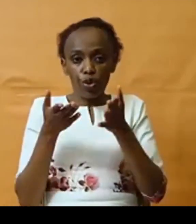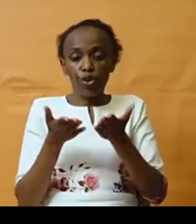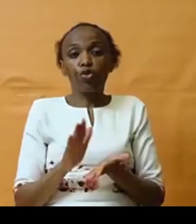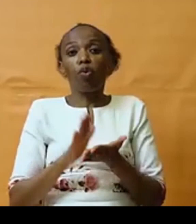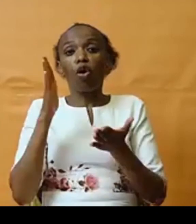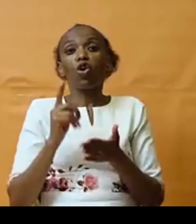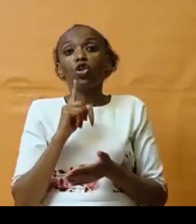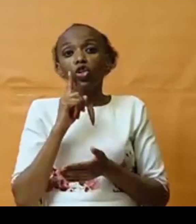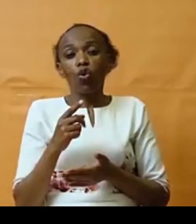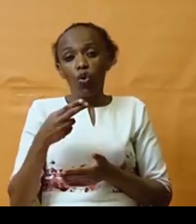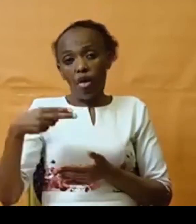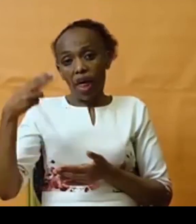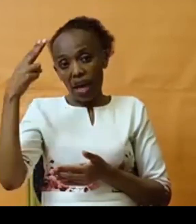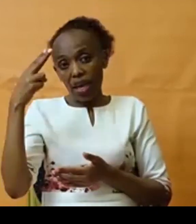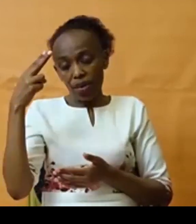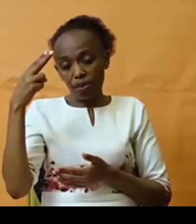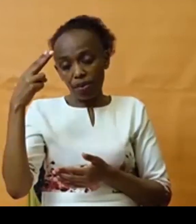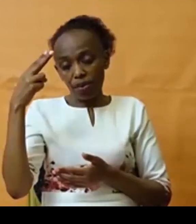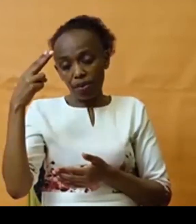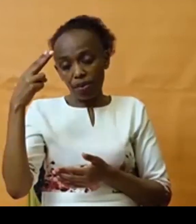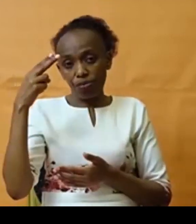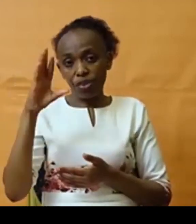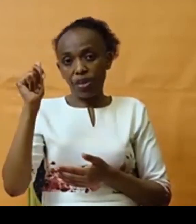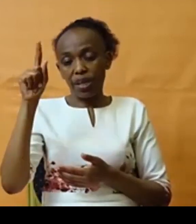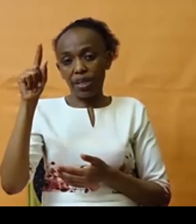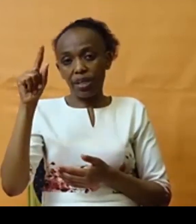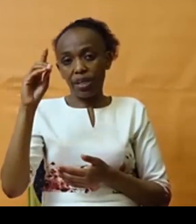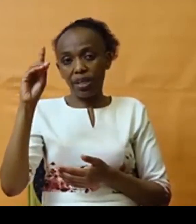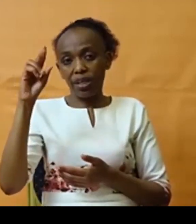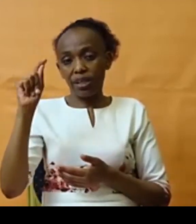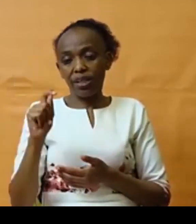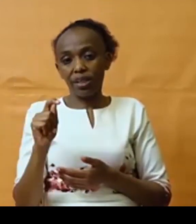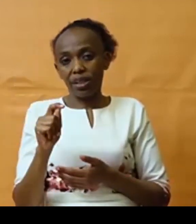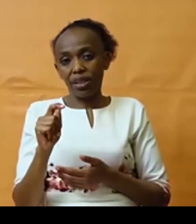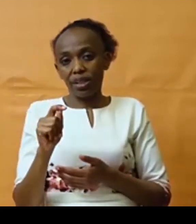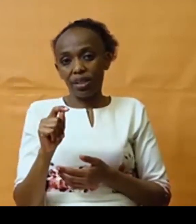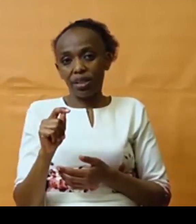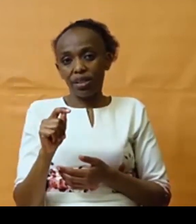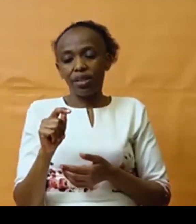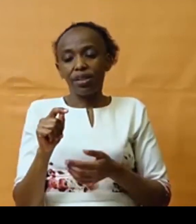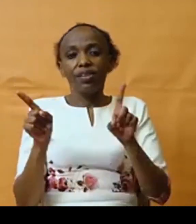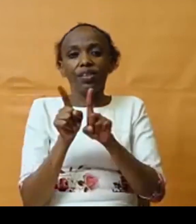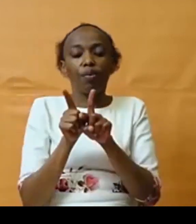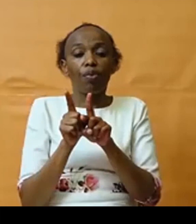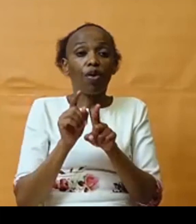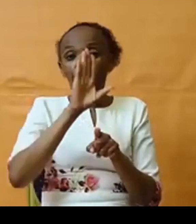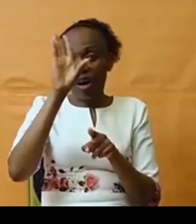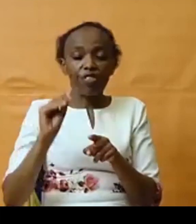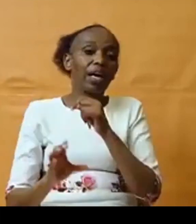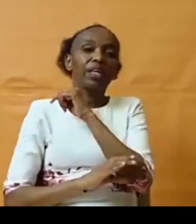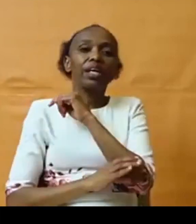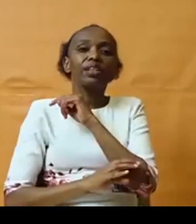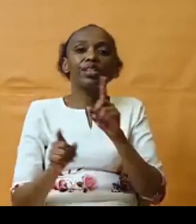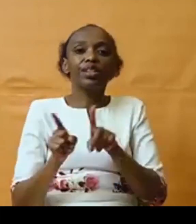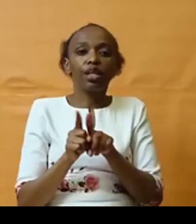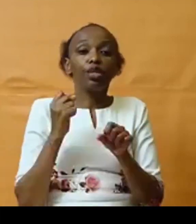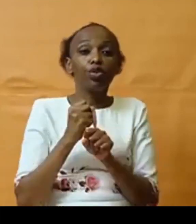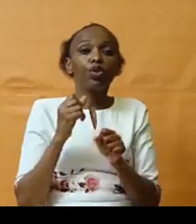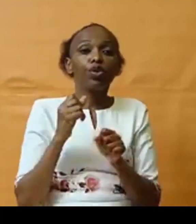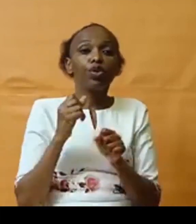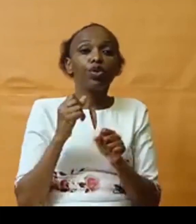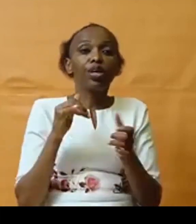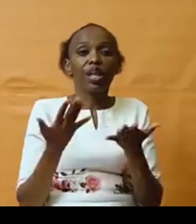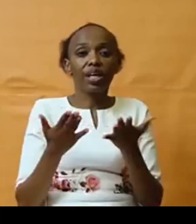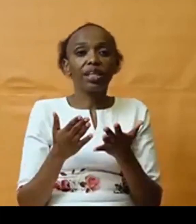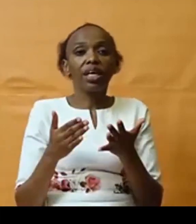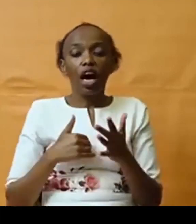further. So high credit costs constrains the fiscal space of African countries, and in so